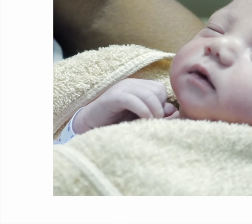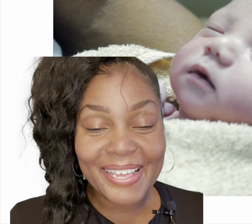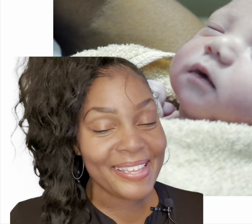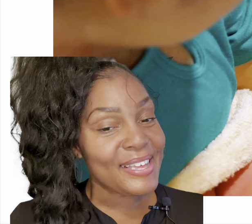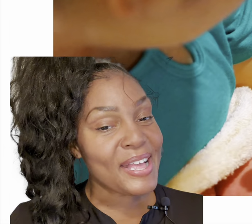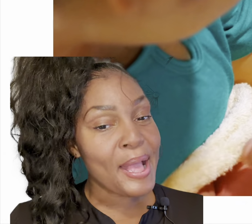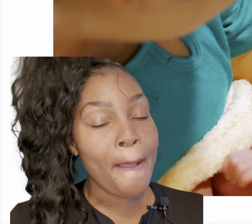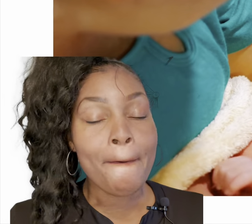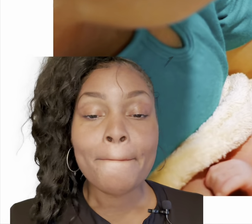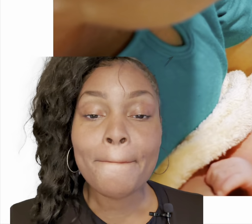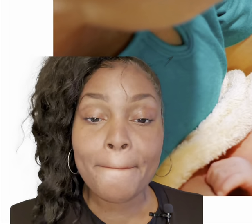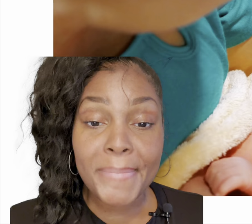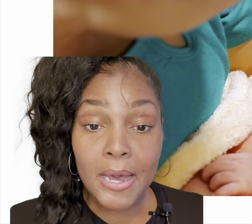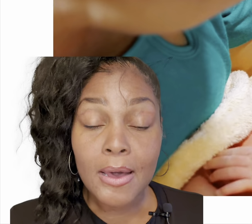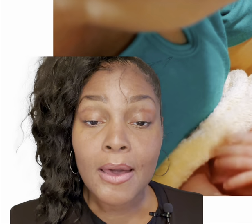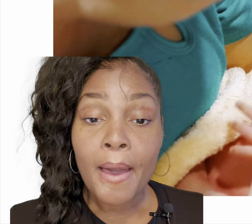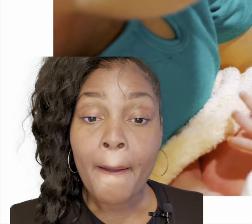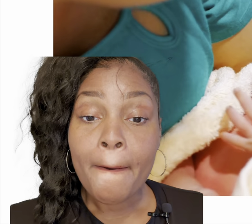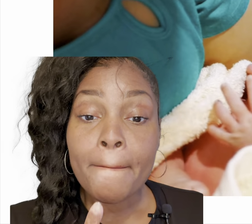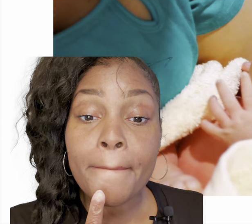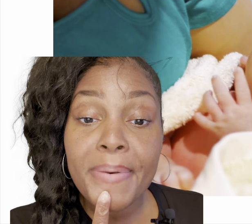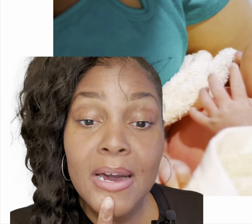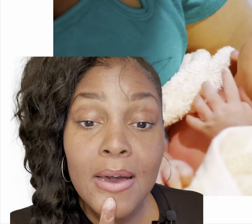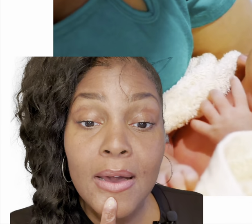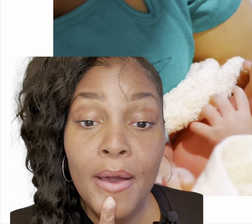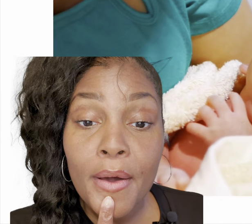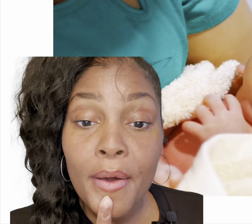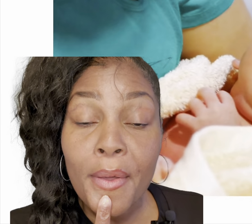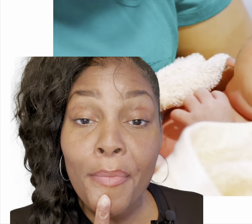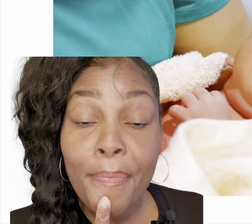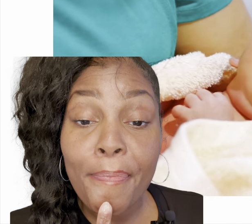Baby. B, b,